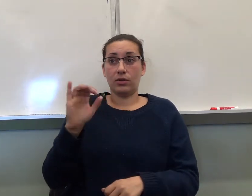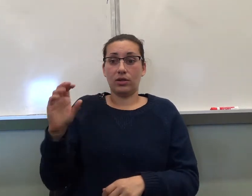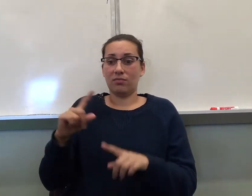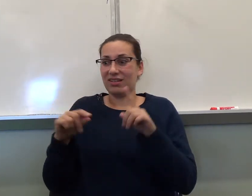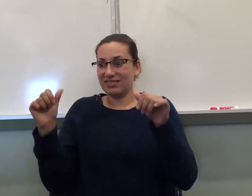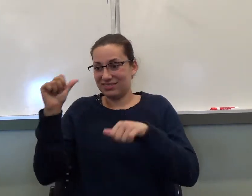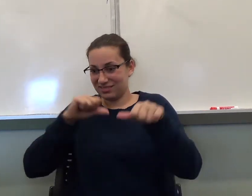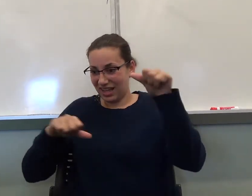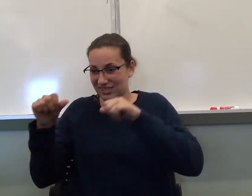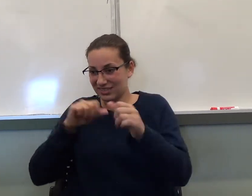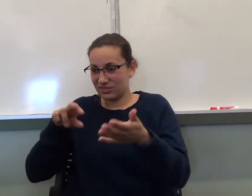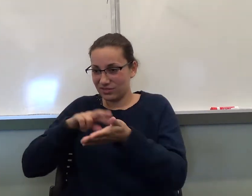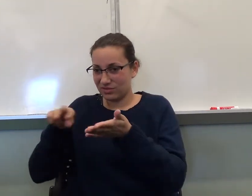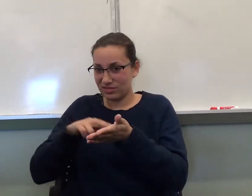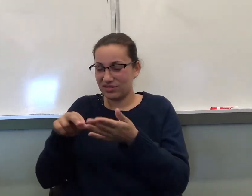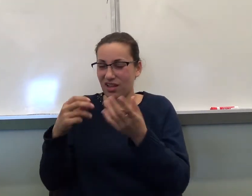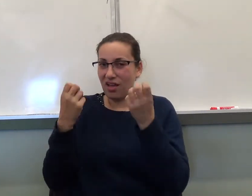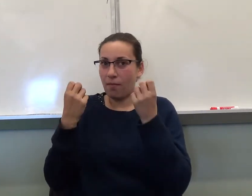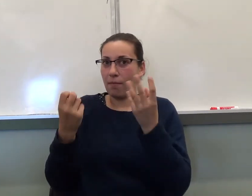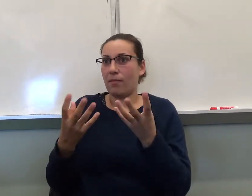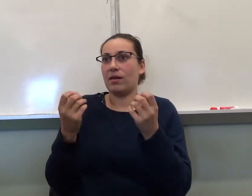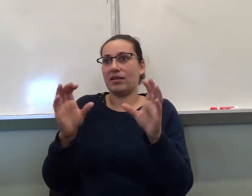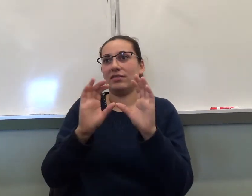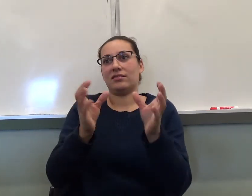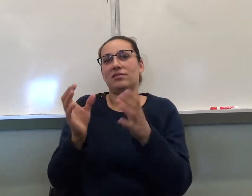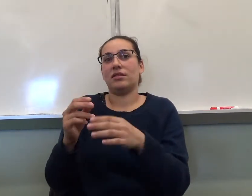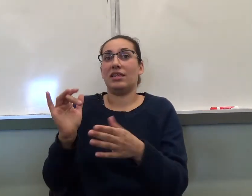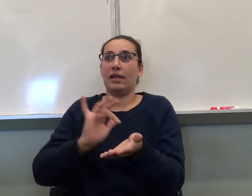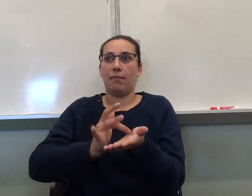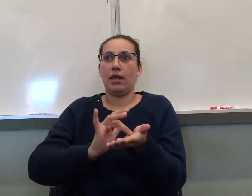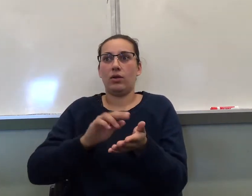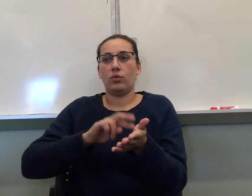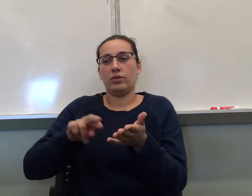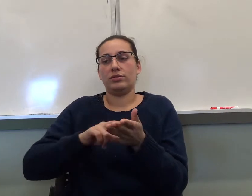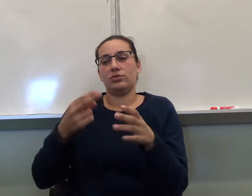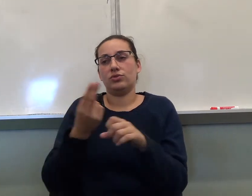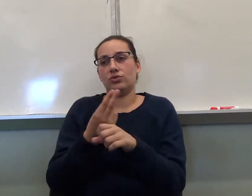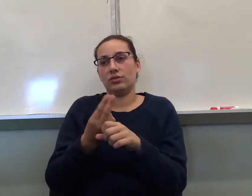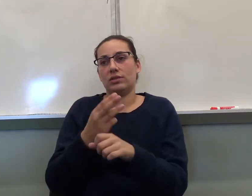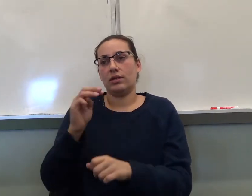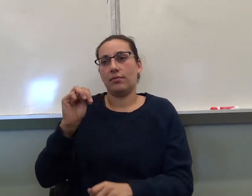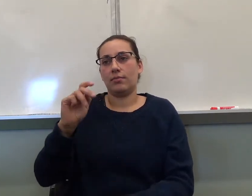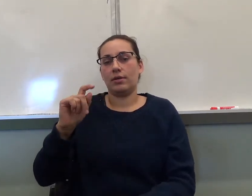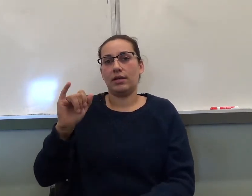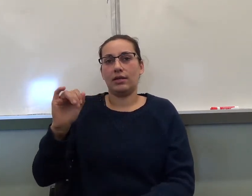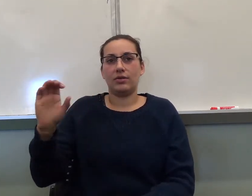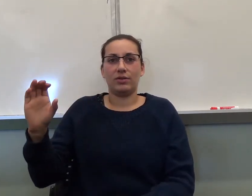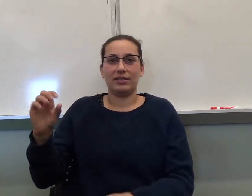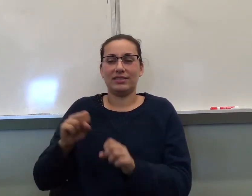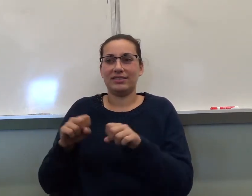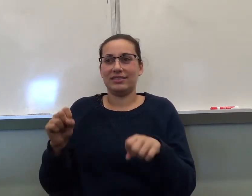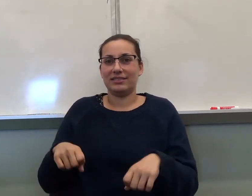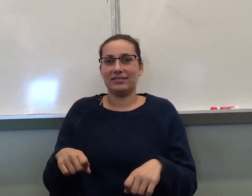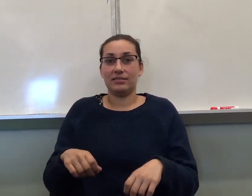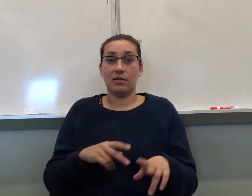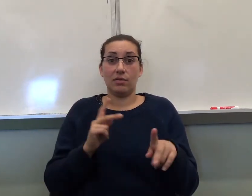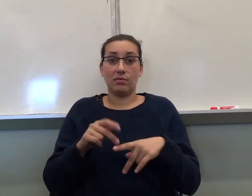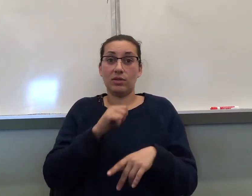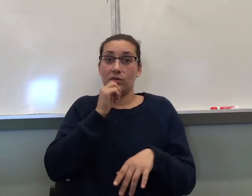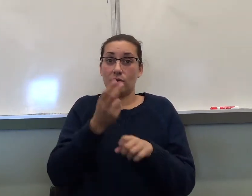research, many areas, even medical research does. So the only people who don't do it are people like you and me. Oh, we don't